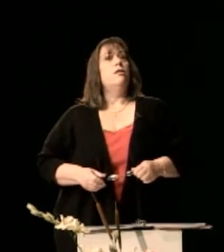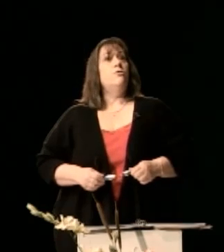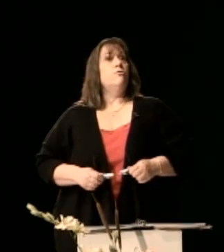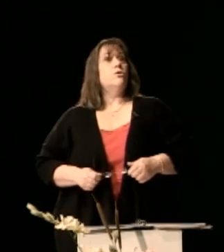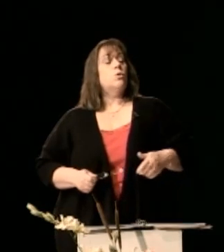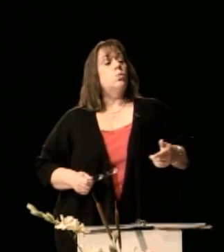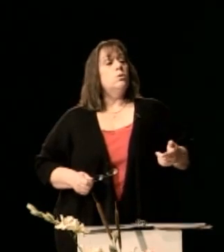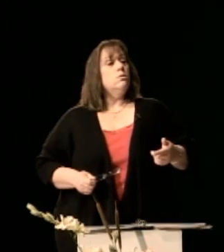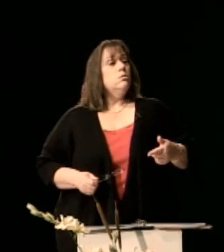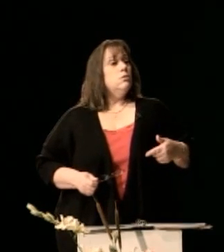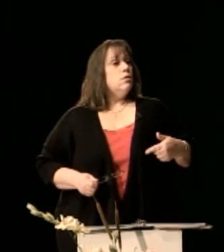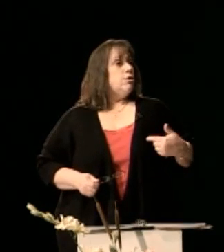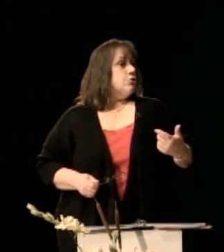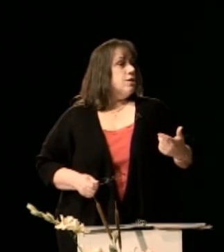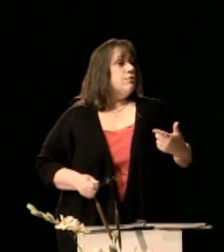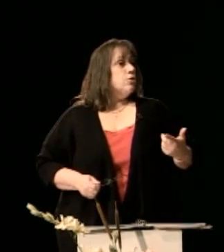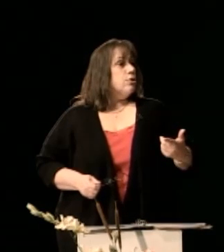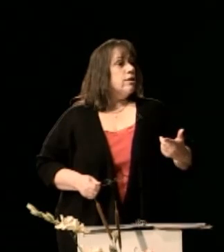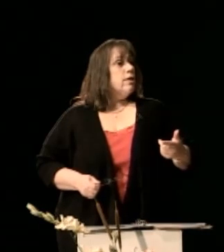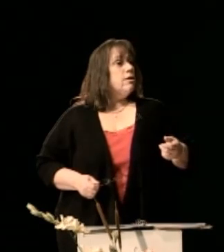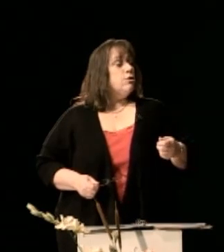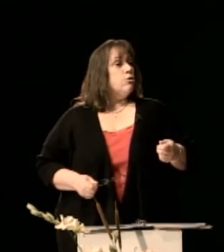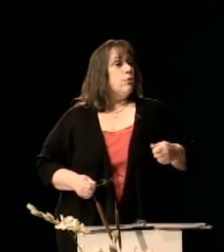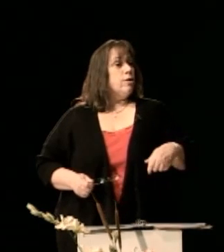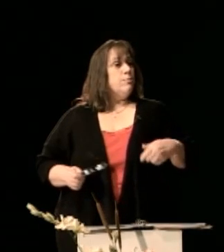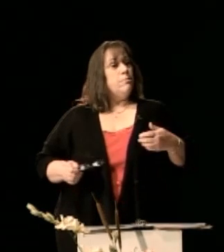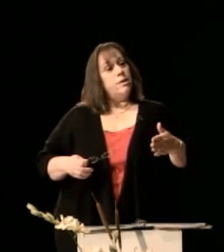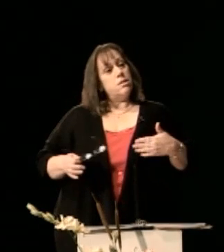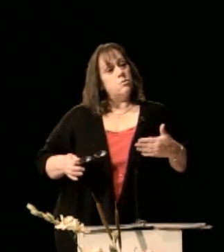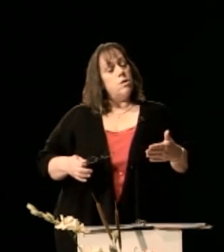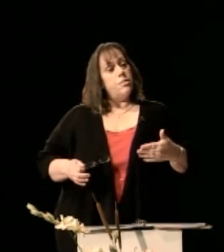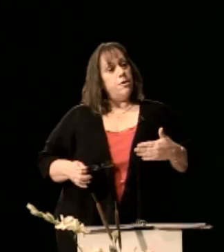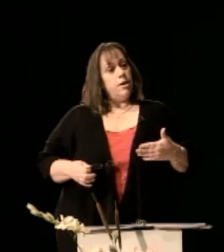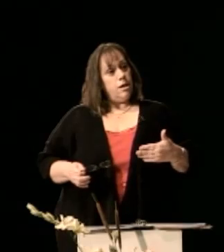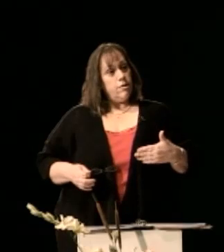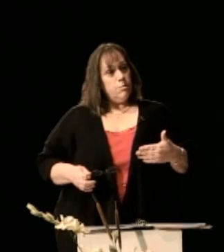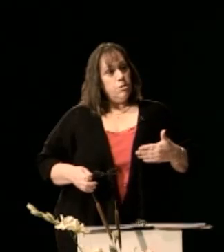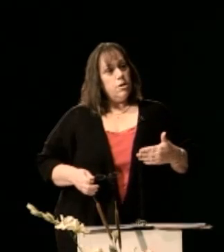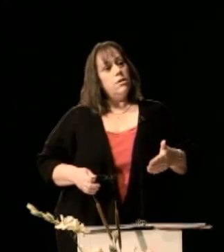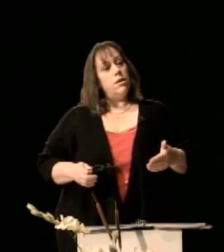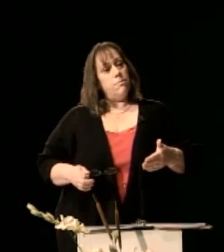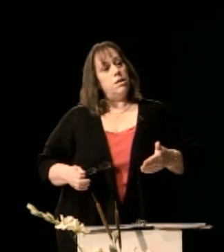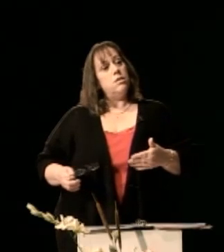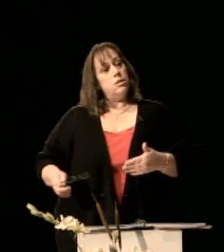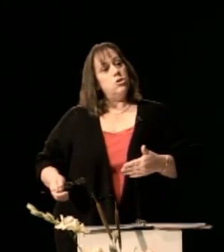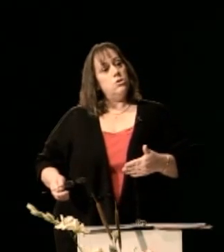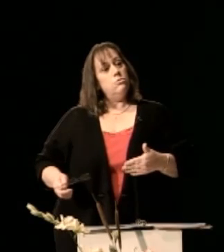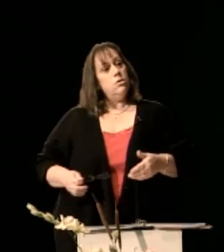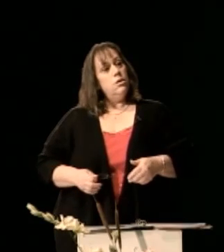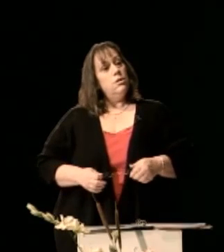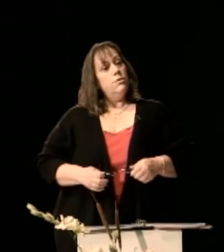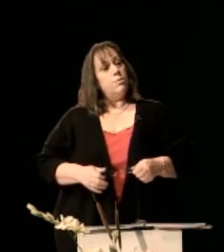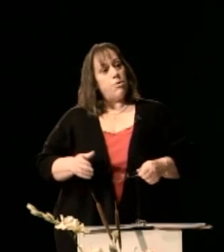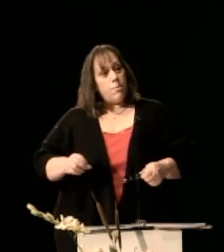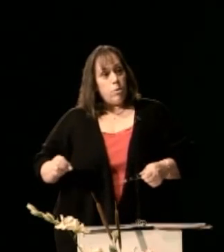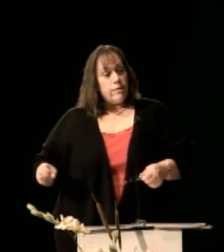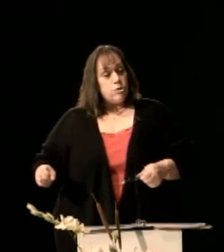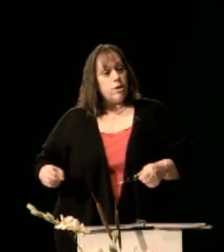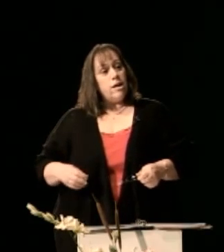in school and you're deaf and you're learning that and you're going to be mixing with the hearing community, they may teach you the proper way of doing it as you